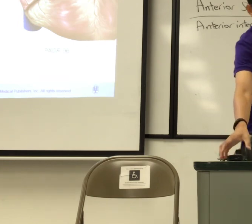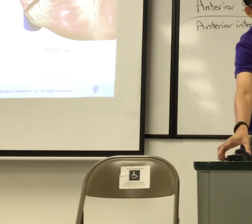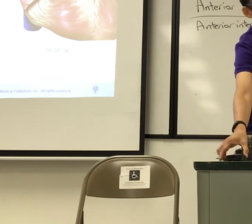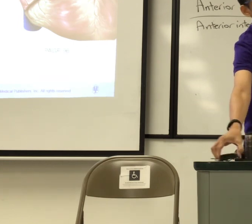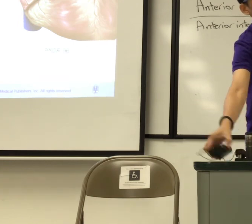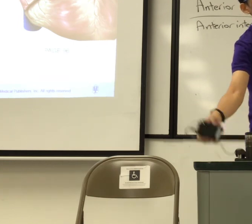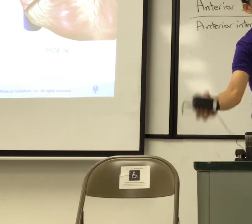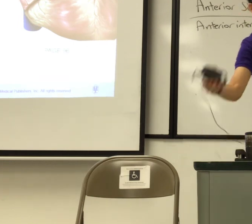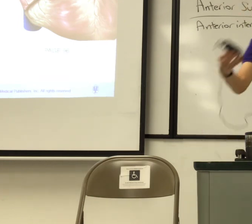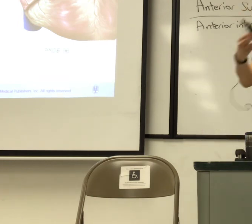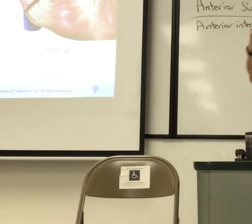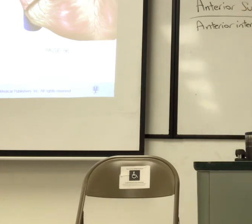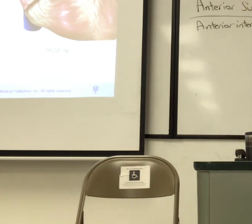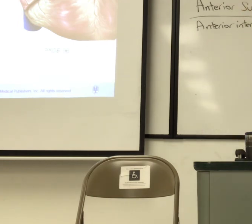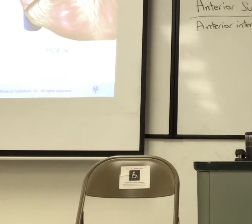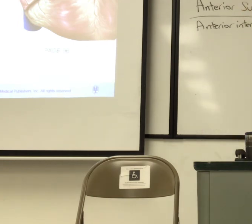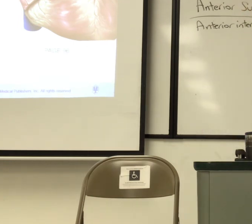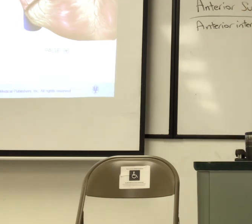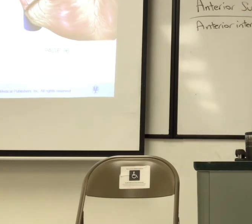Yeah.